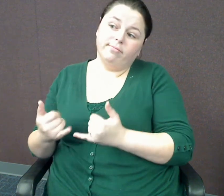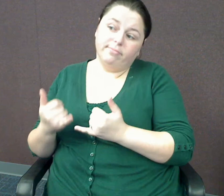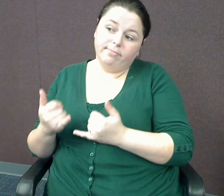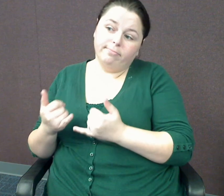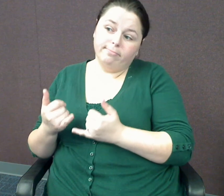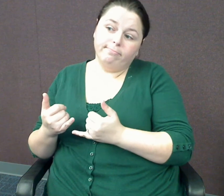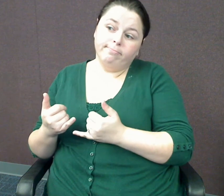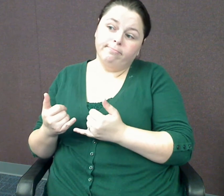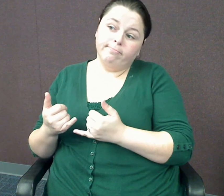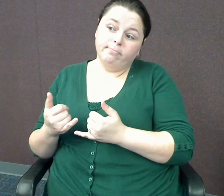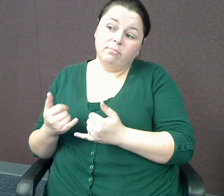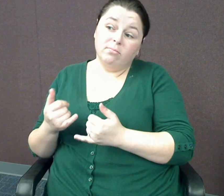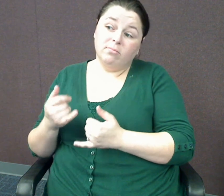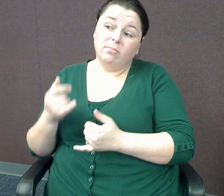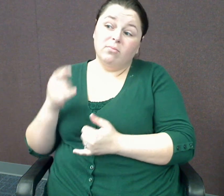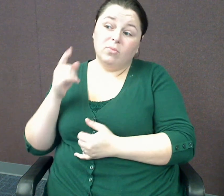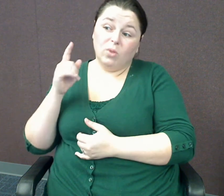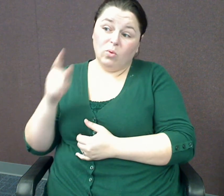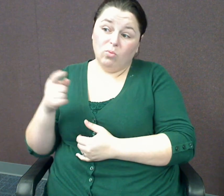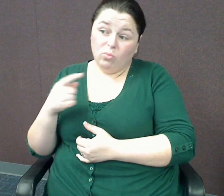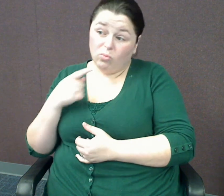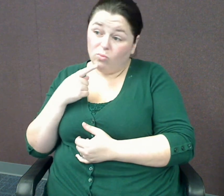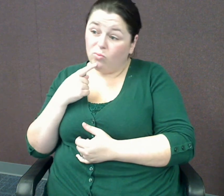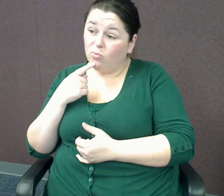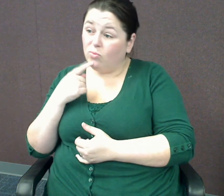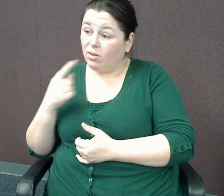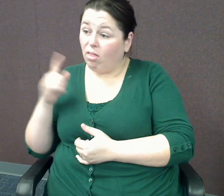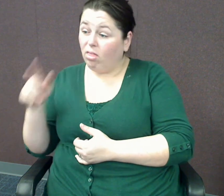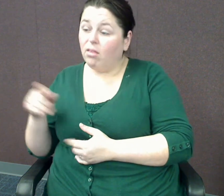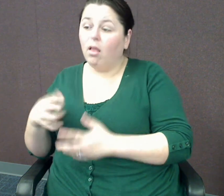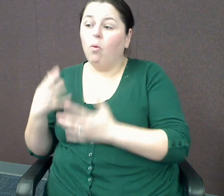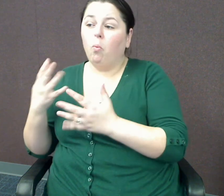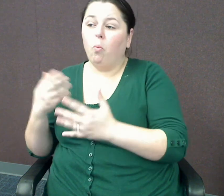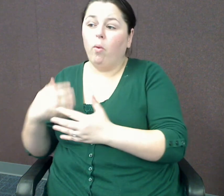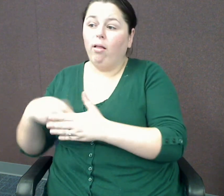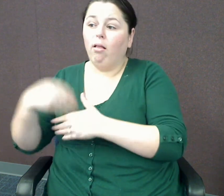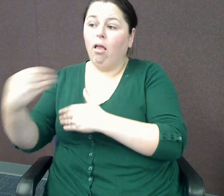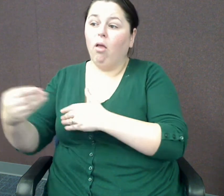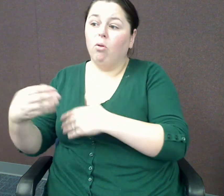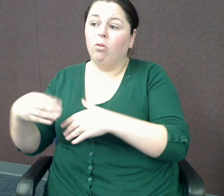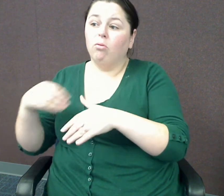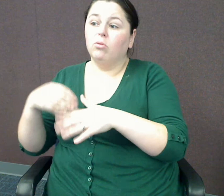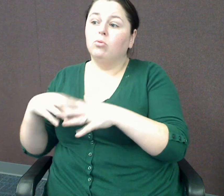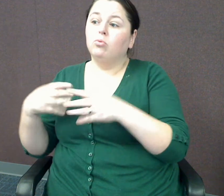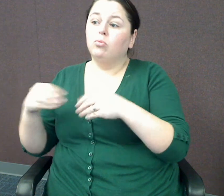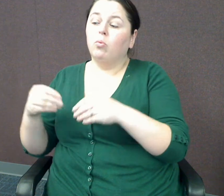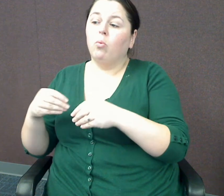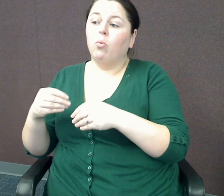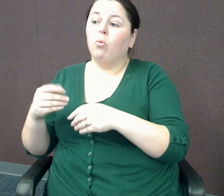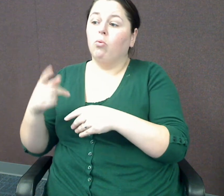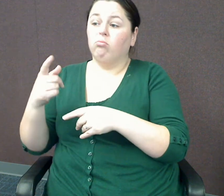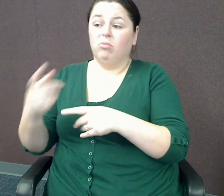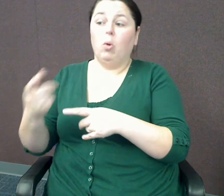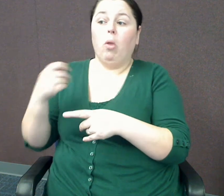you said this, and you waited outside. You came back after you took your food home. You waited outside